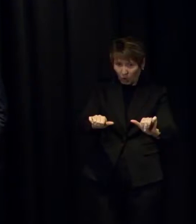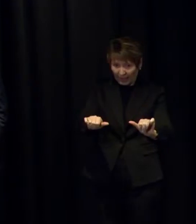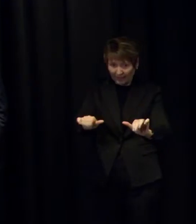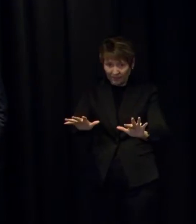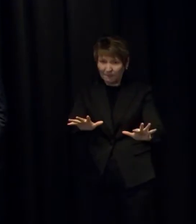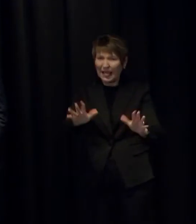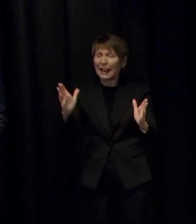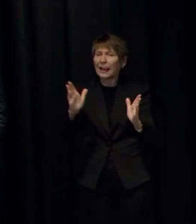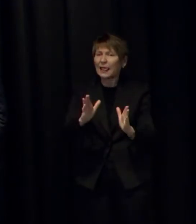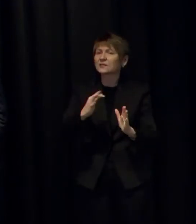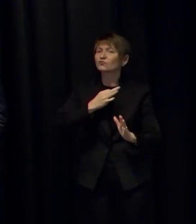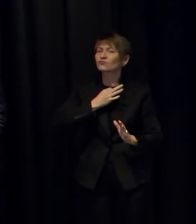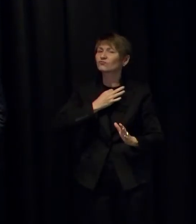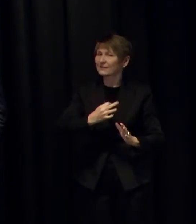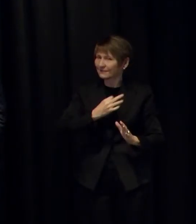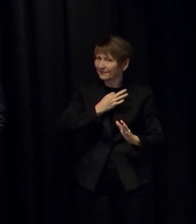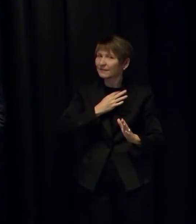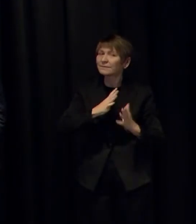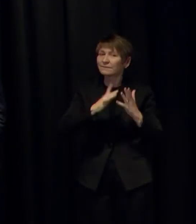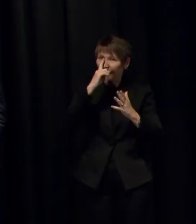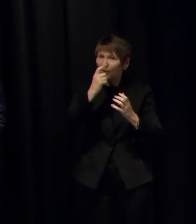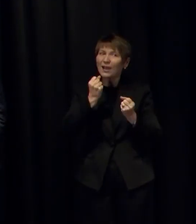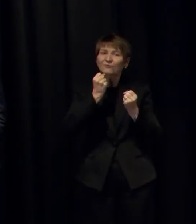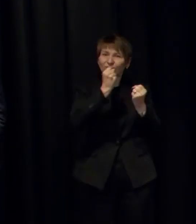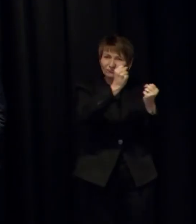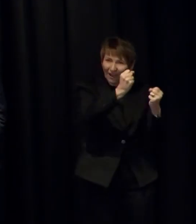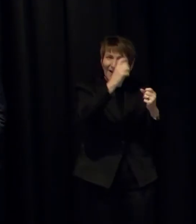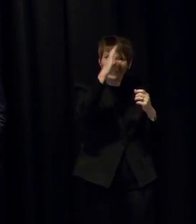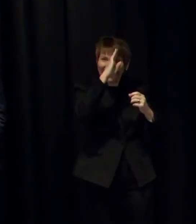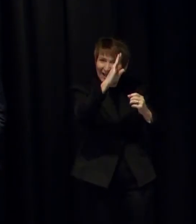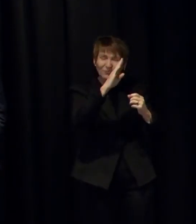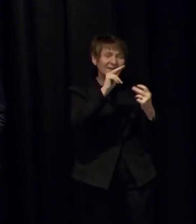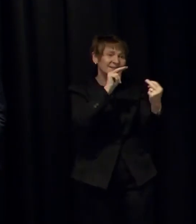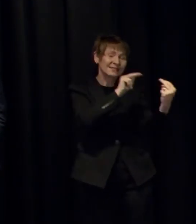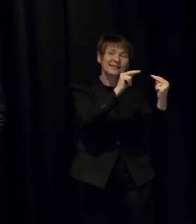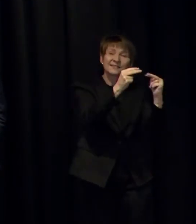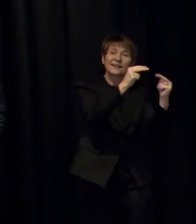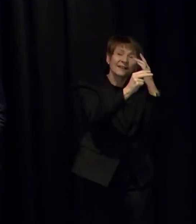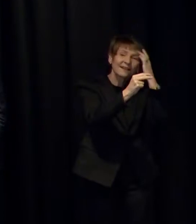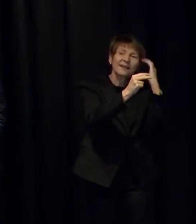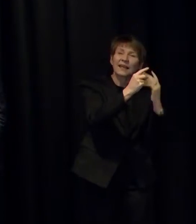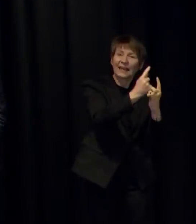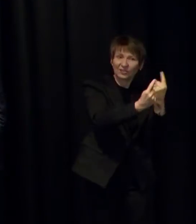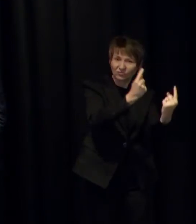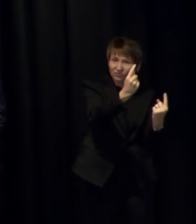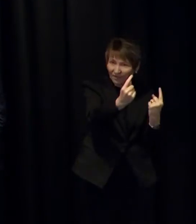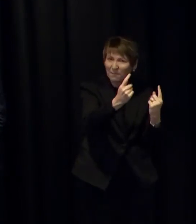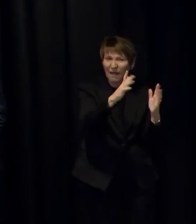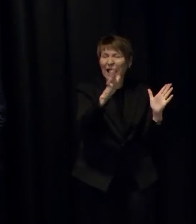sort of, well, we would think this coming Thursday, not that weekend, but the weekend after,